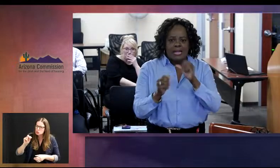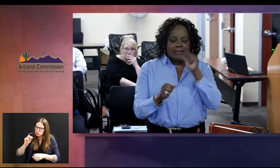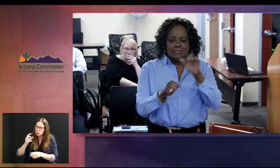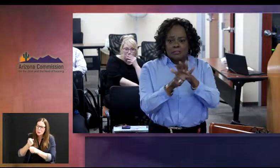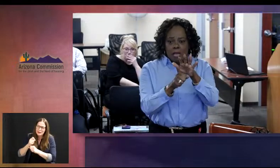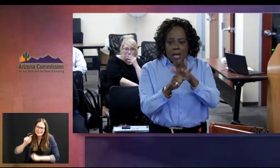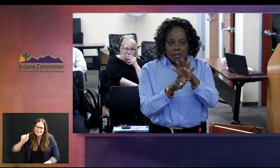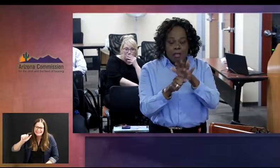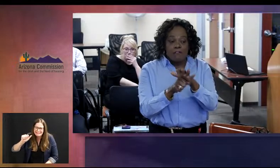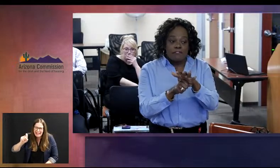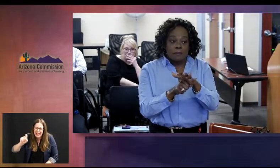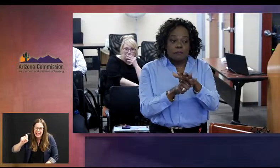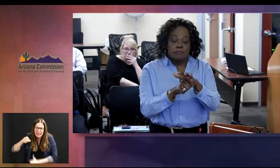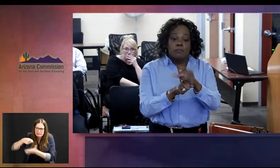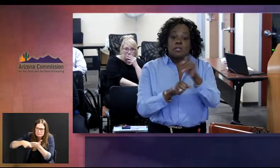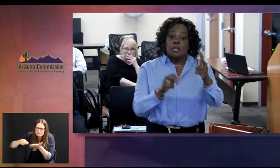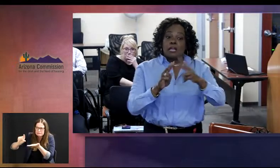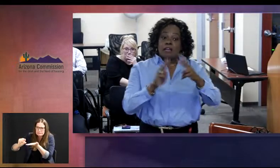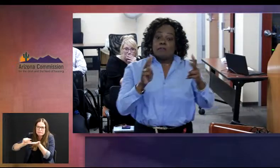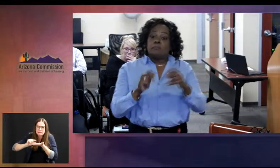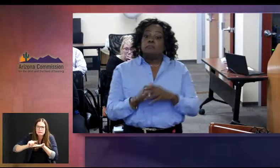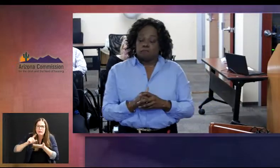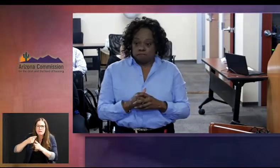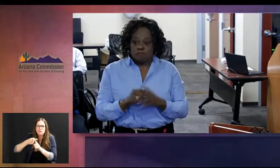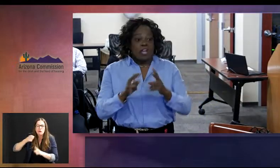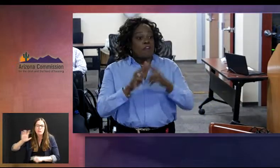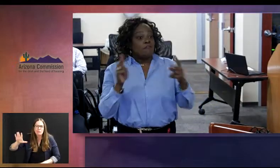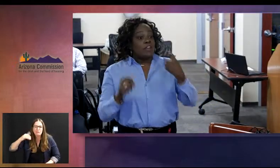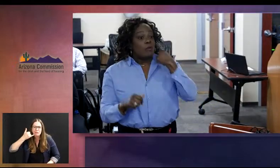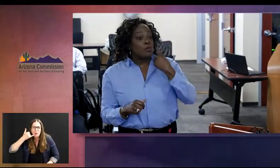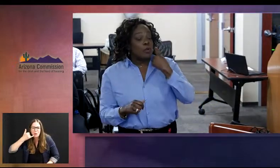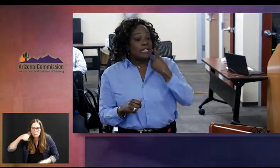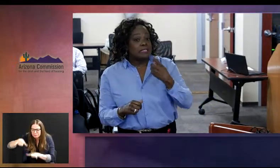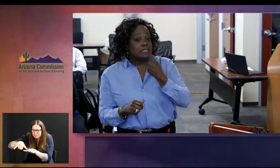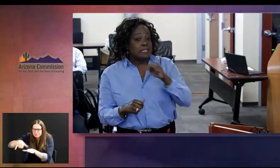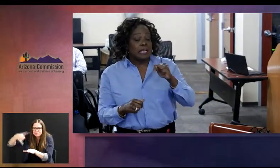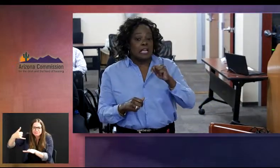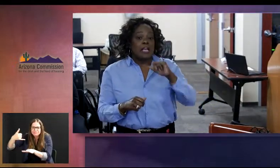However, we need more. It's not enough.